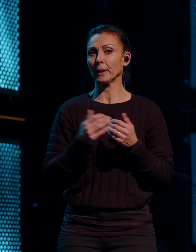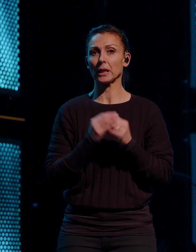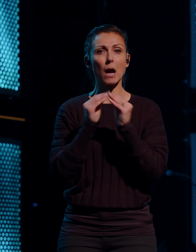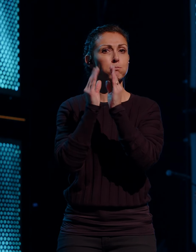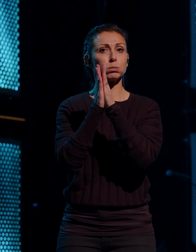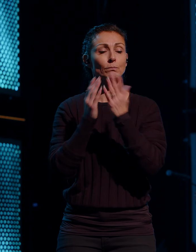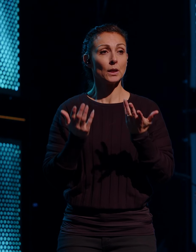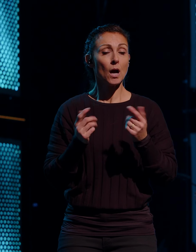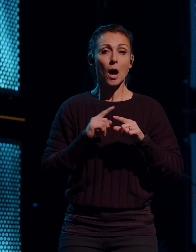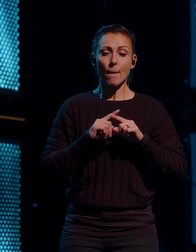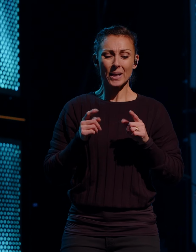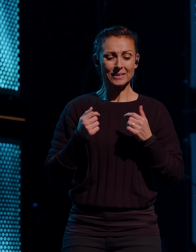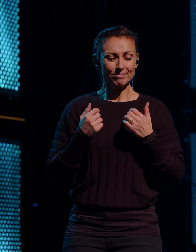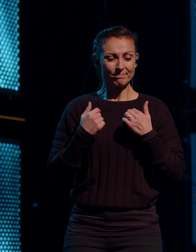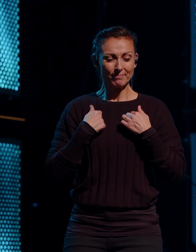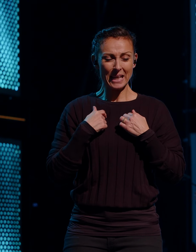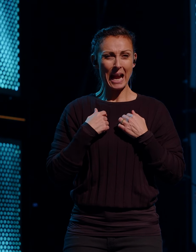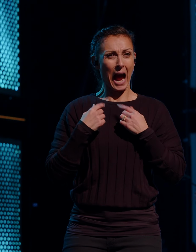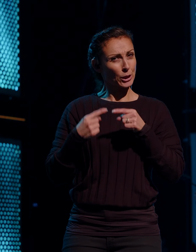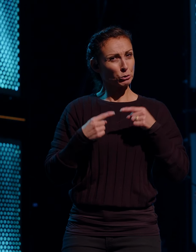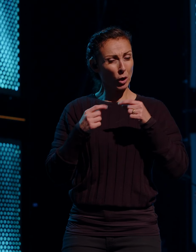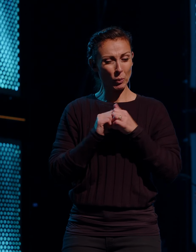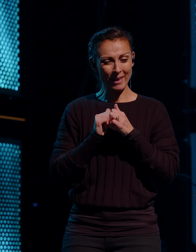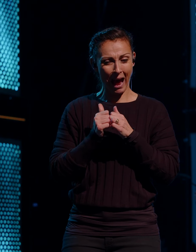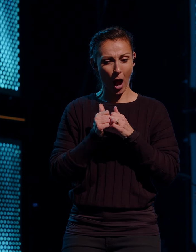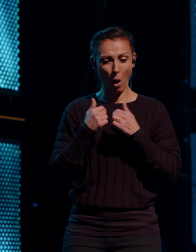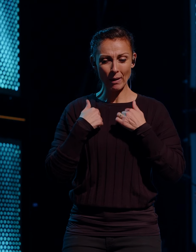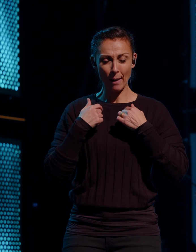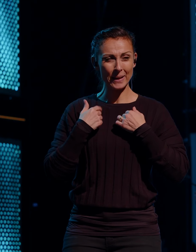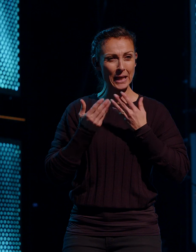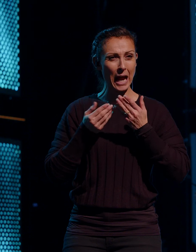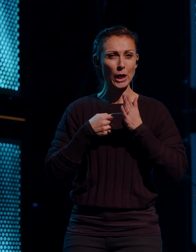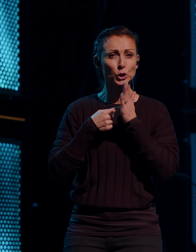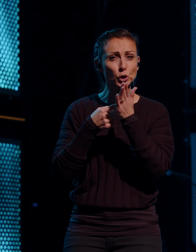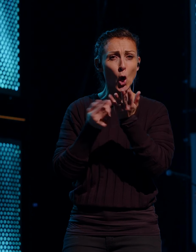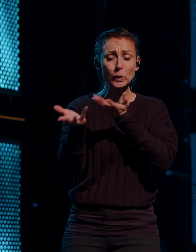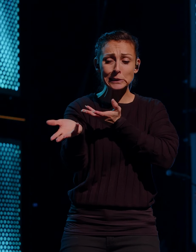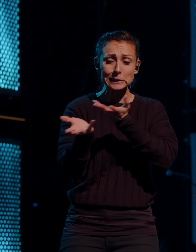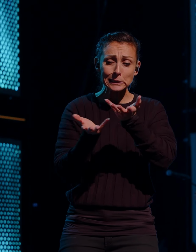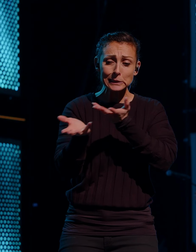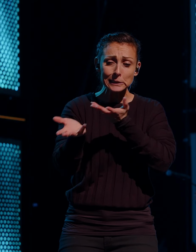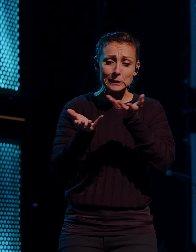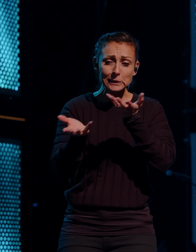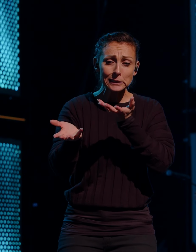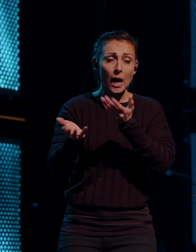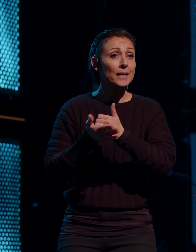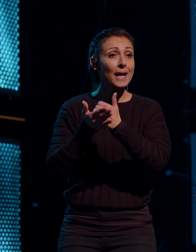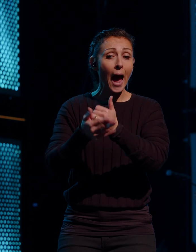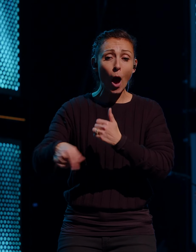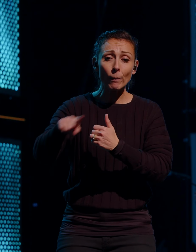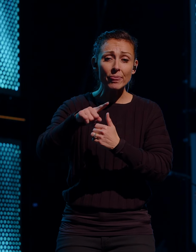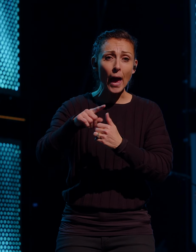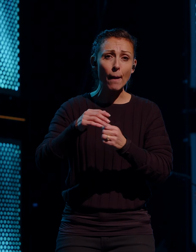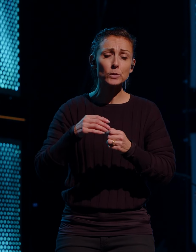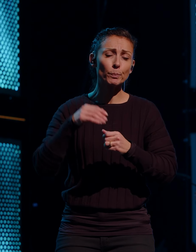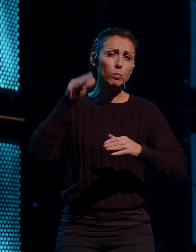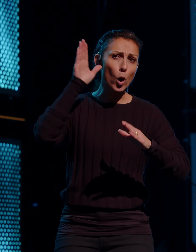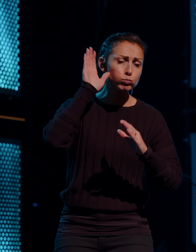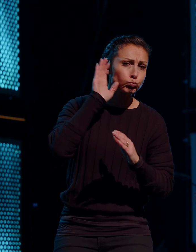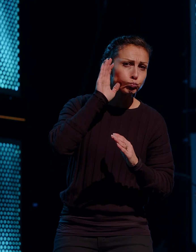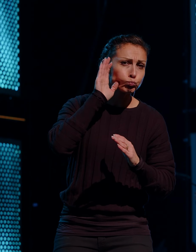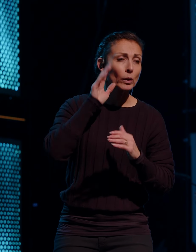how can I show them kindness, which maybe would even open the door for them to believe? Think about who those people are